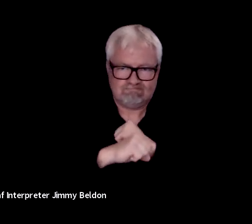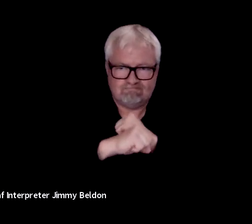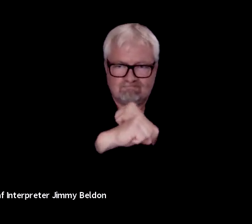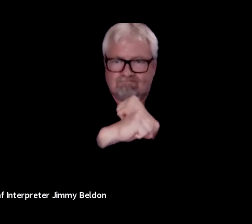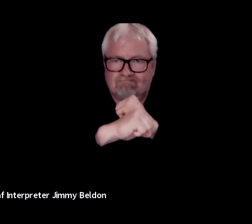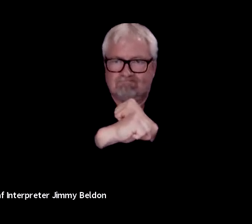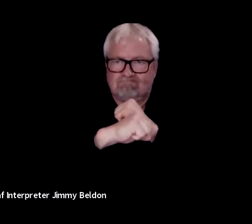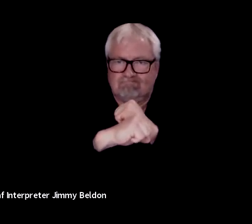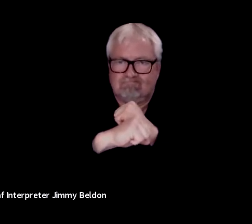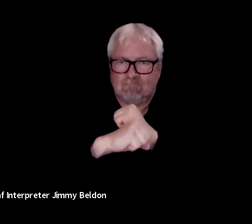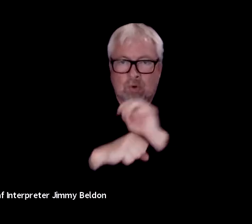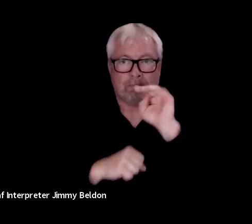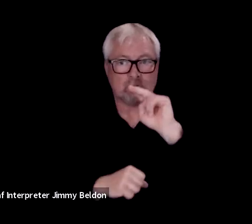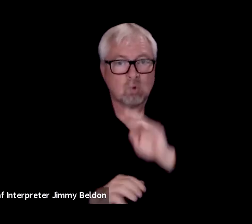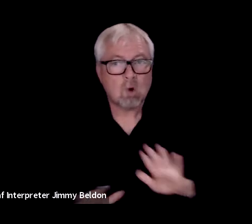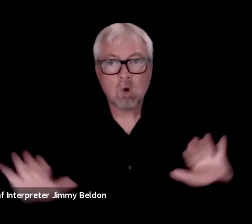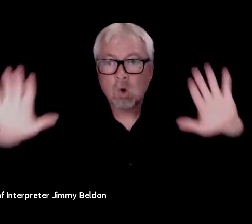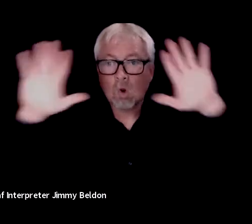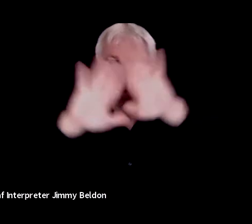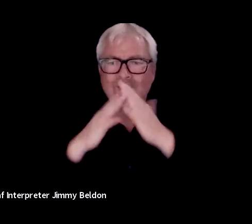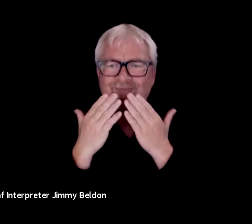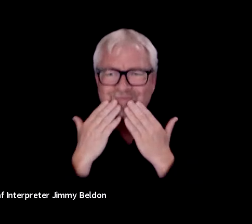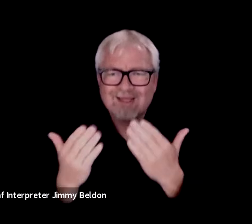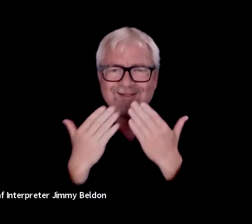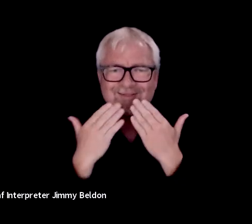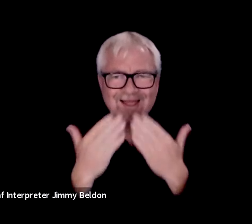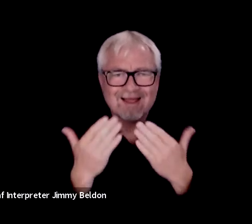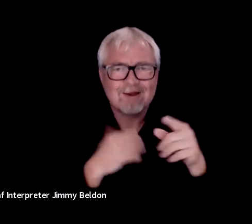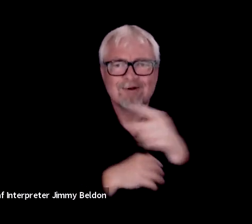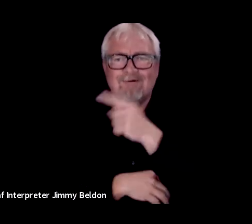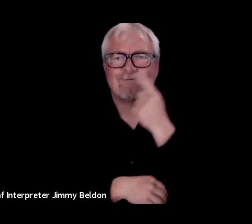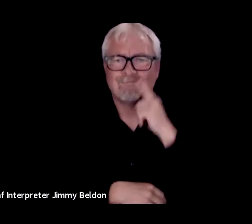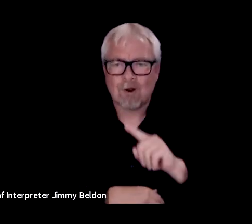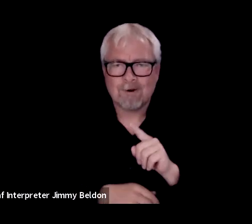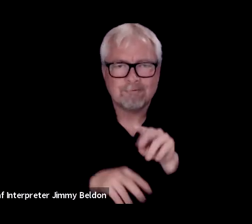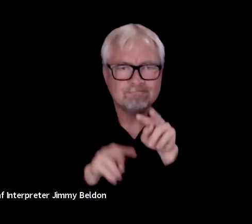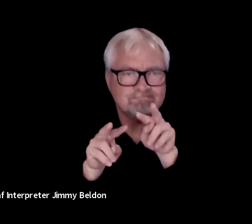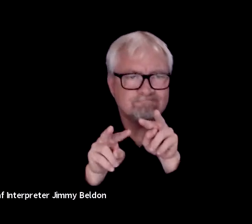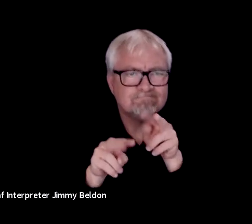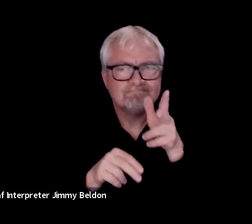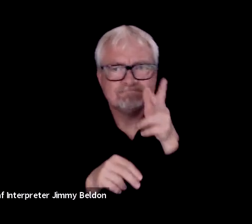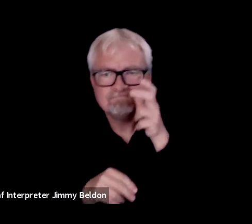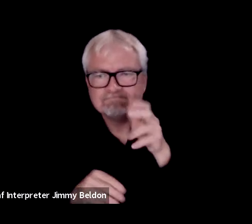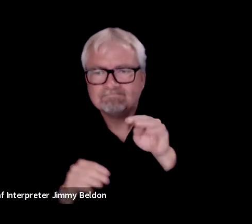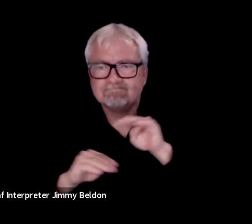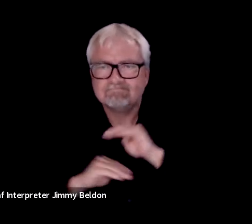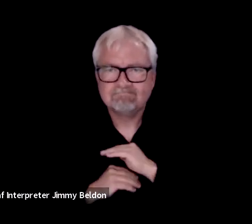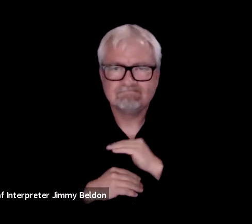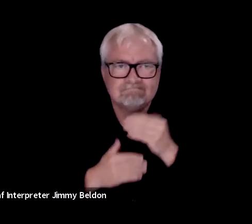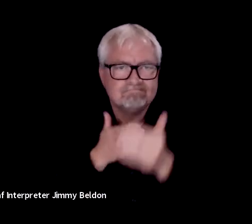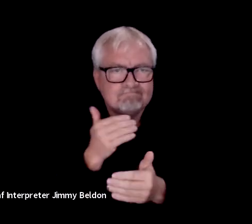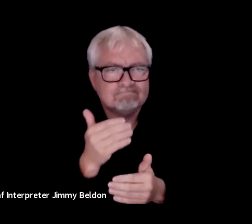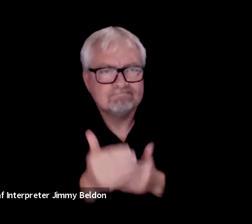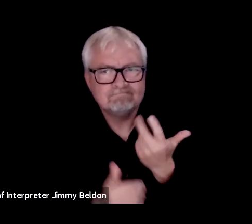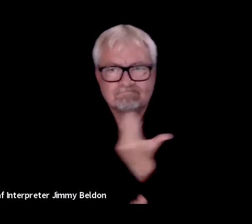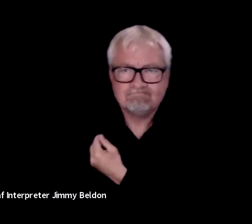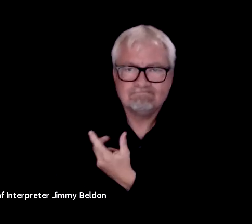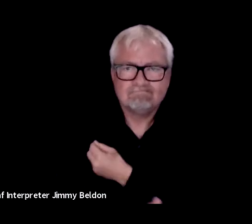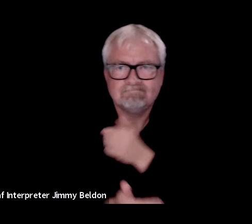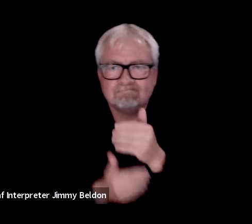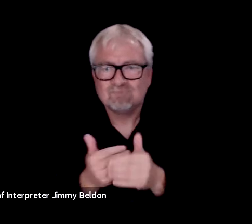these messages and to the increasing importance of these measures given the Delta